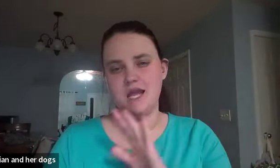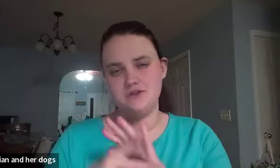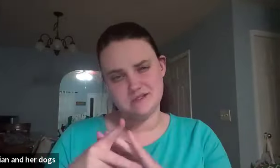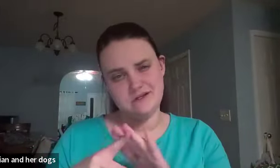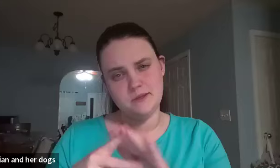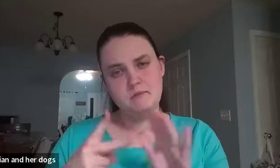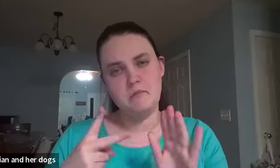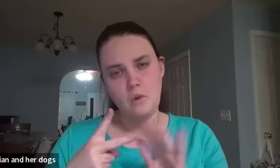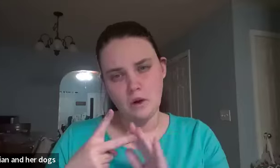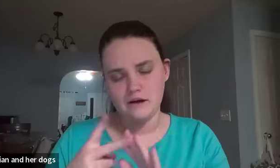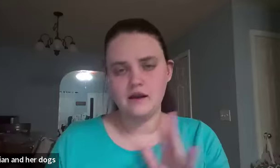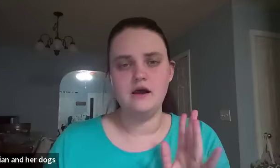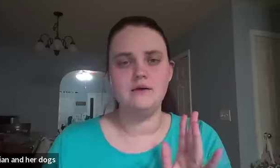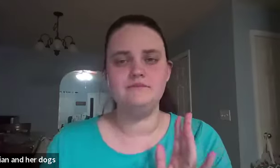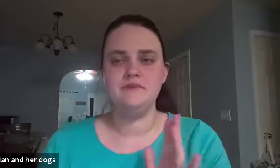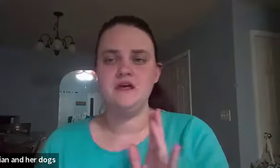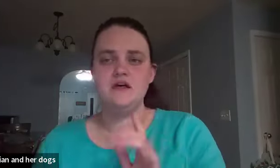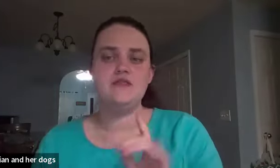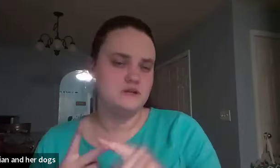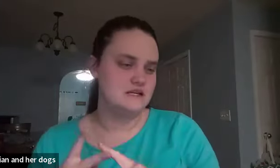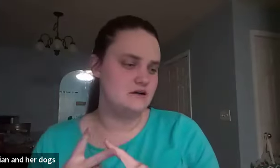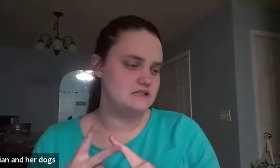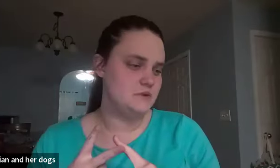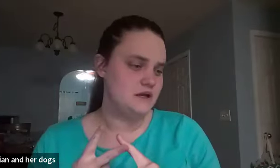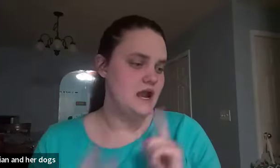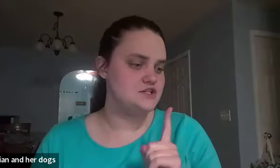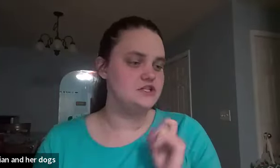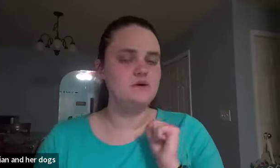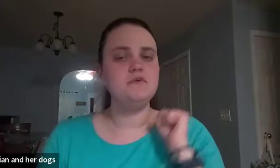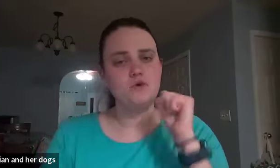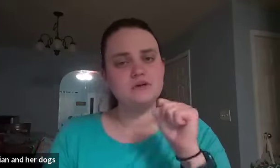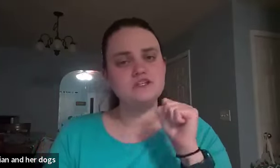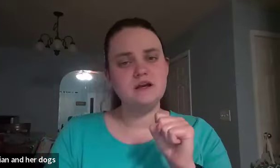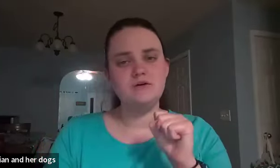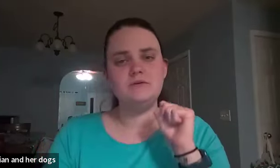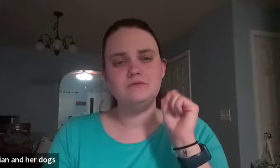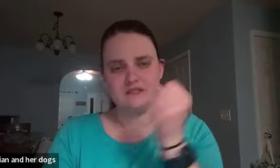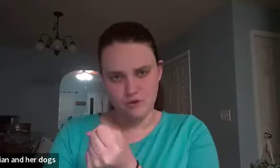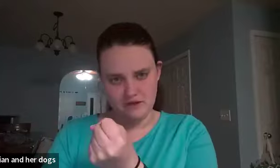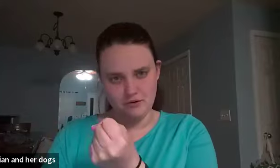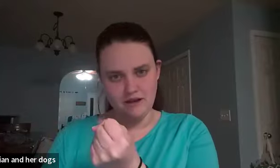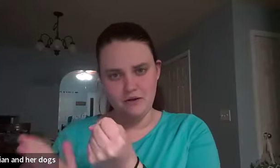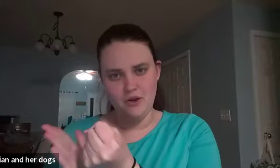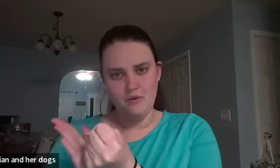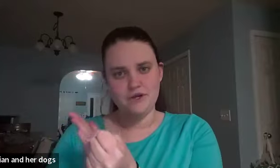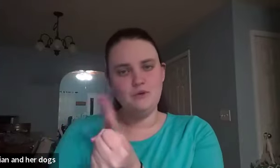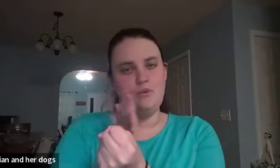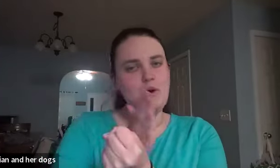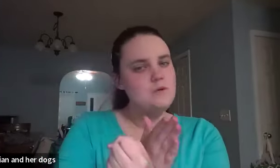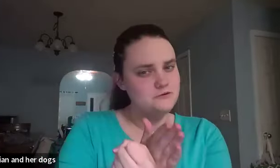I use this one a little bit more. And the reason I'll explain, actually, you know what, before we do pickle, let's hold that real quick. We're going to do one more